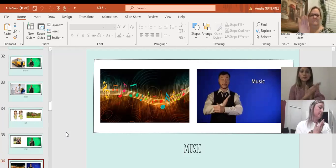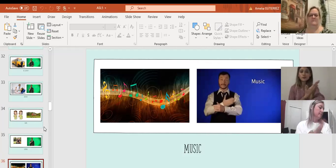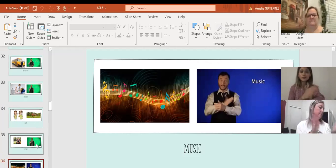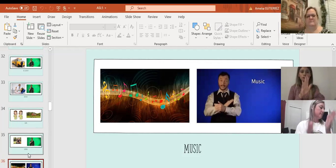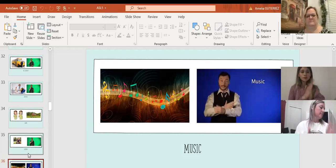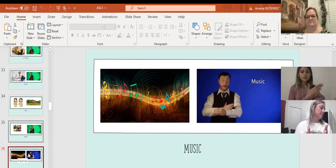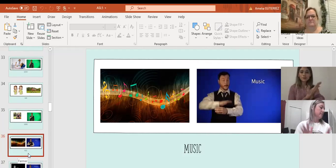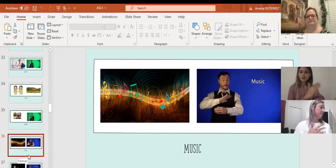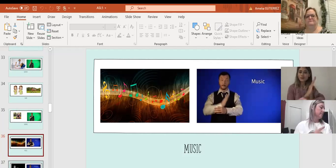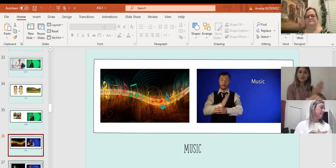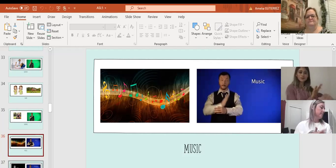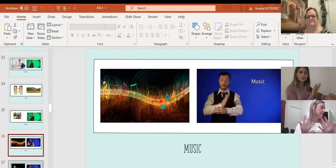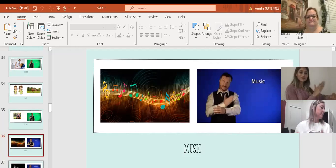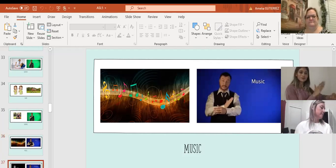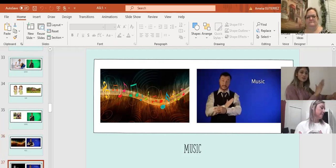Music.